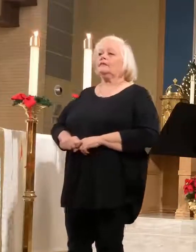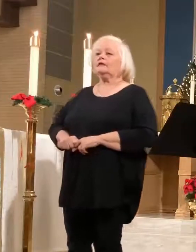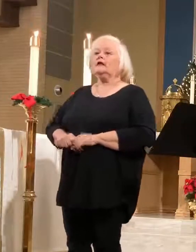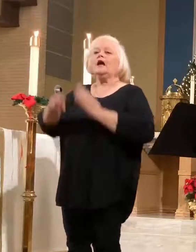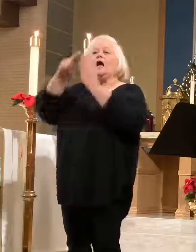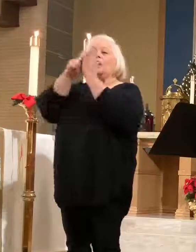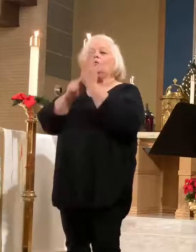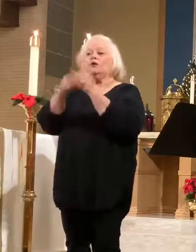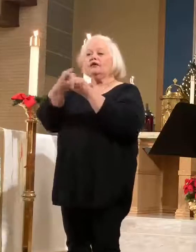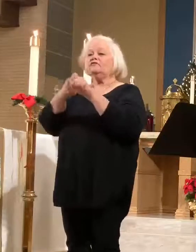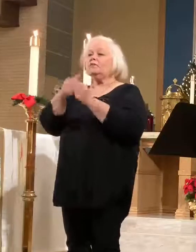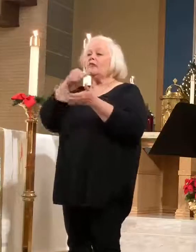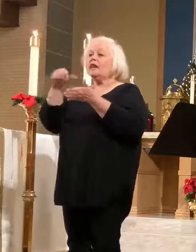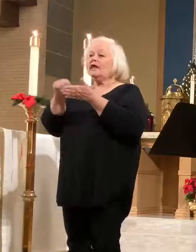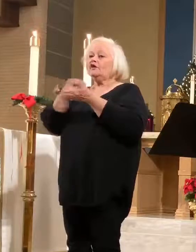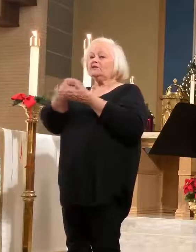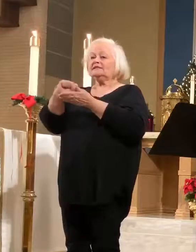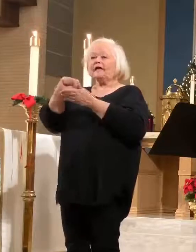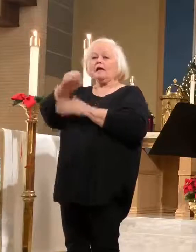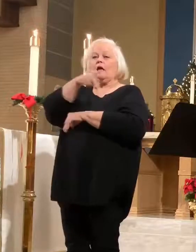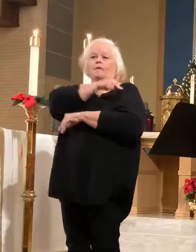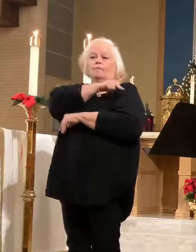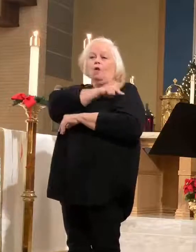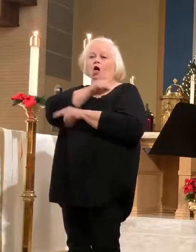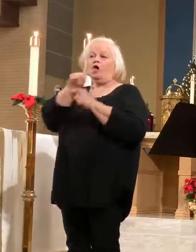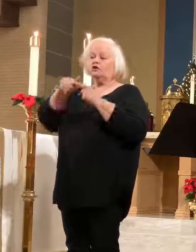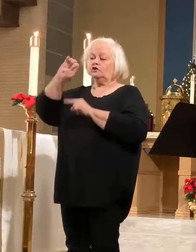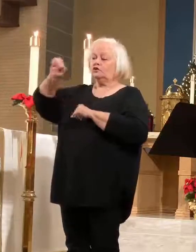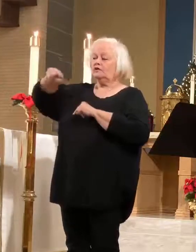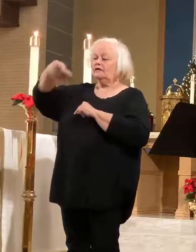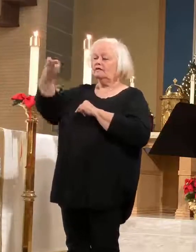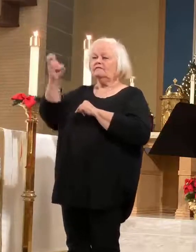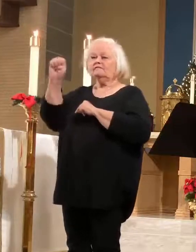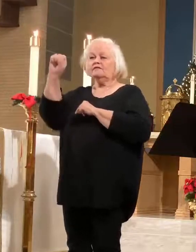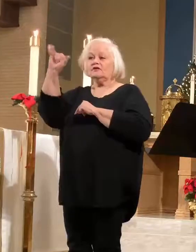A reading from the letter of St. Paul to the Ephesians.